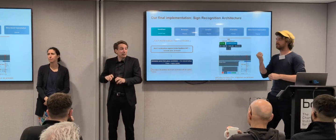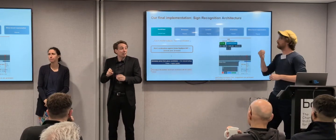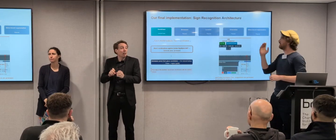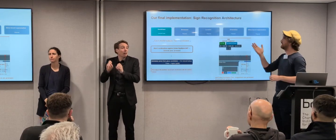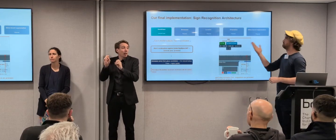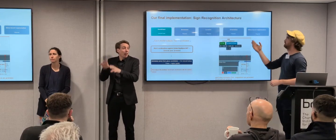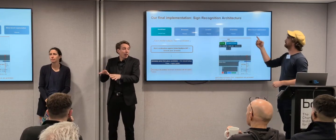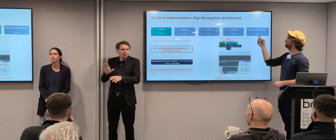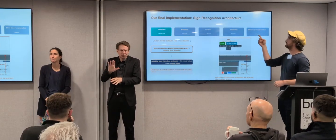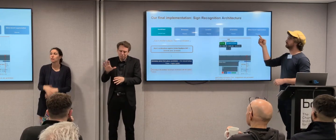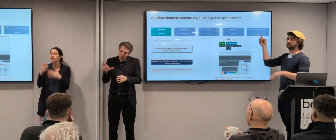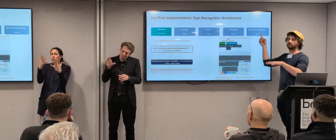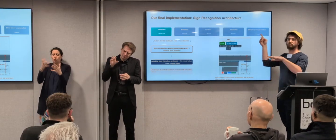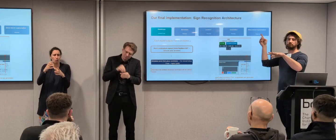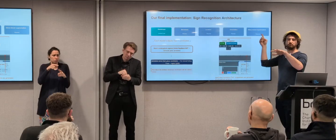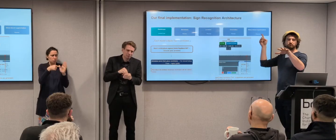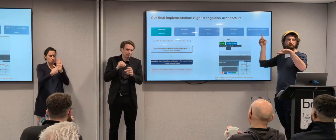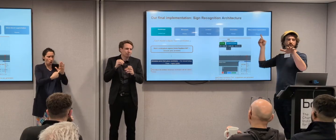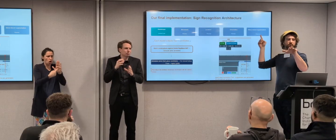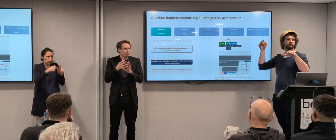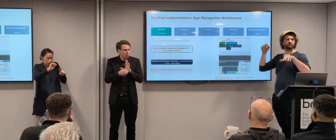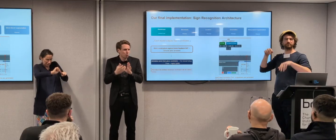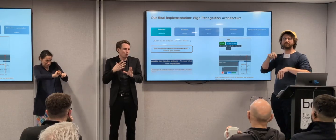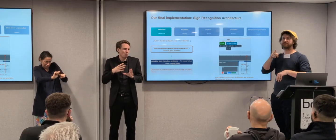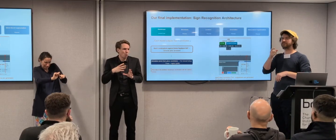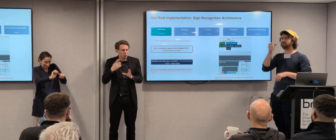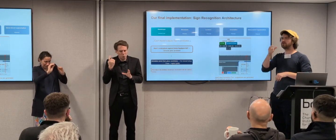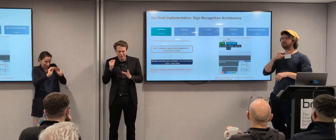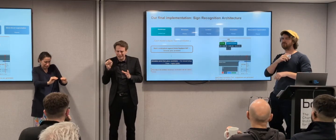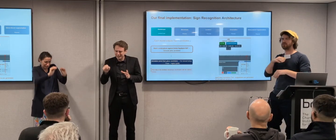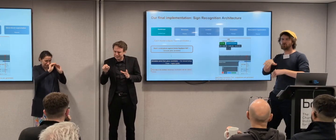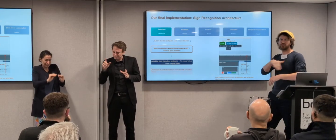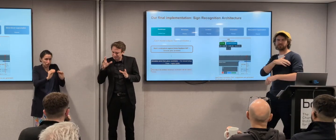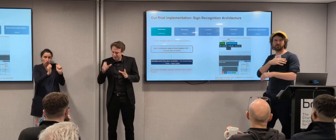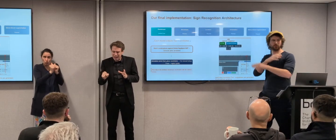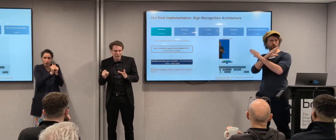So we would like to train our model on these parameters.